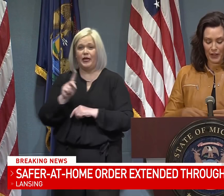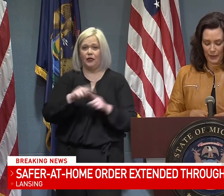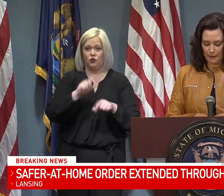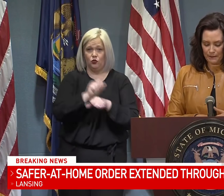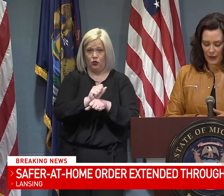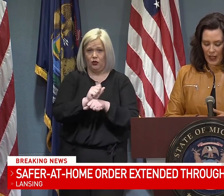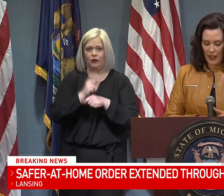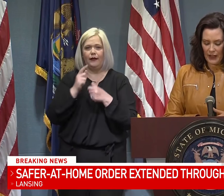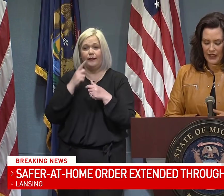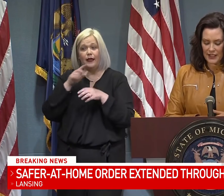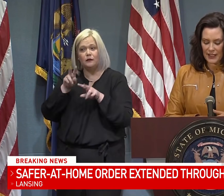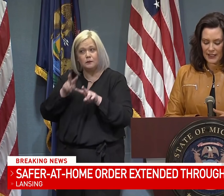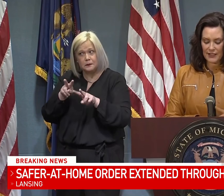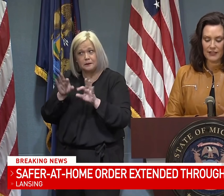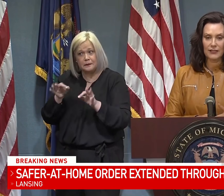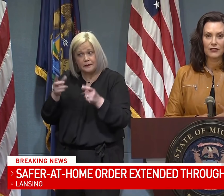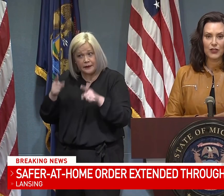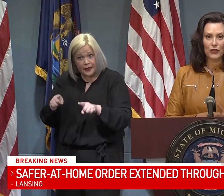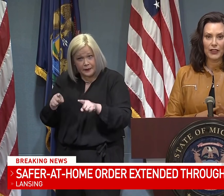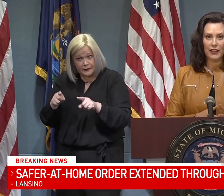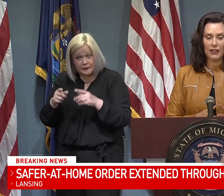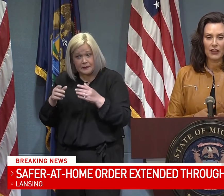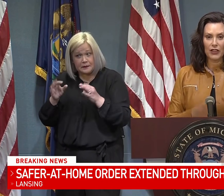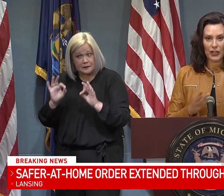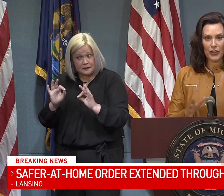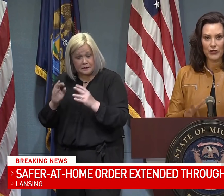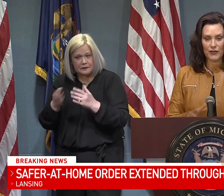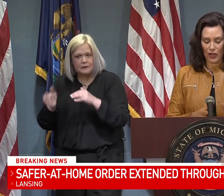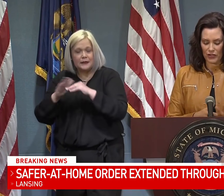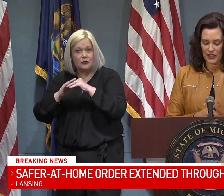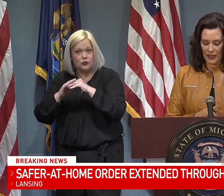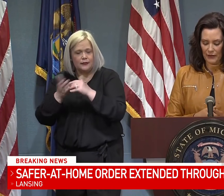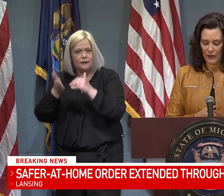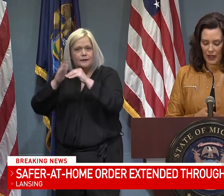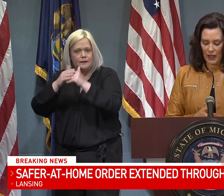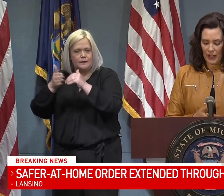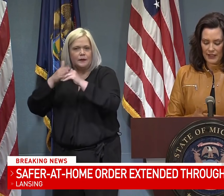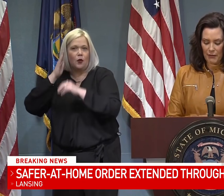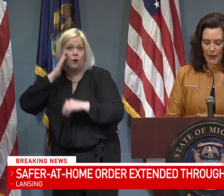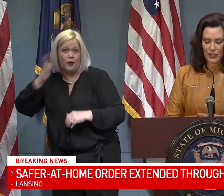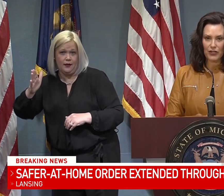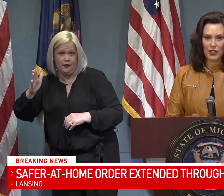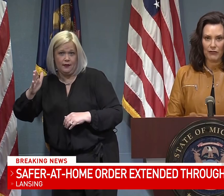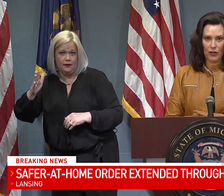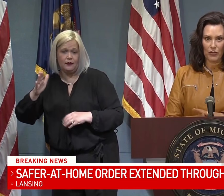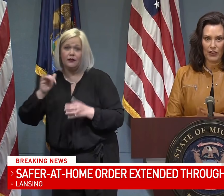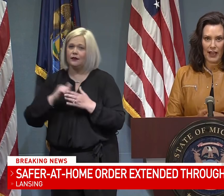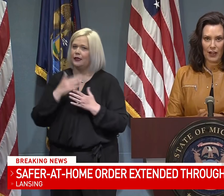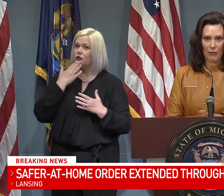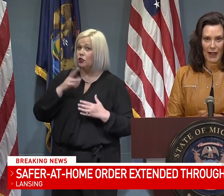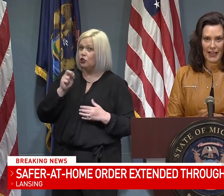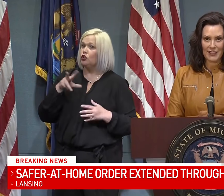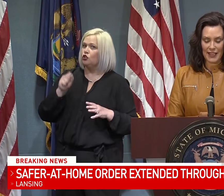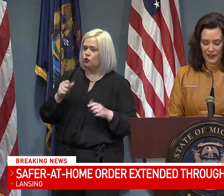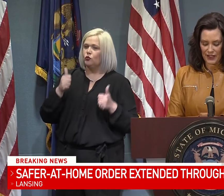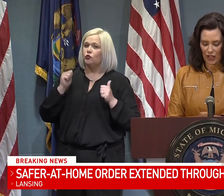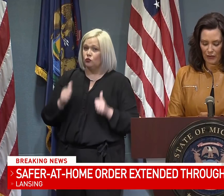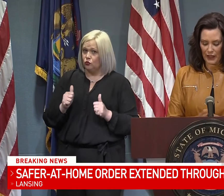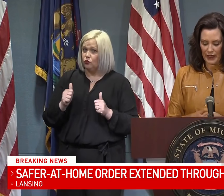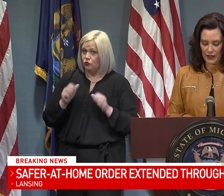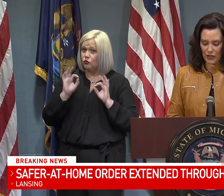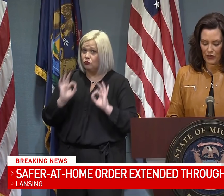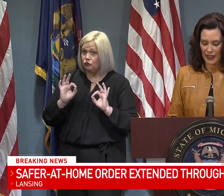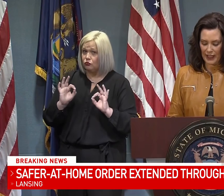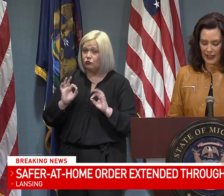from there. This is truly good news for our state. It's a major step forward on our My Safe